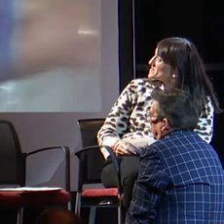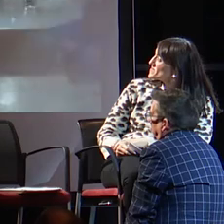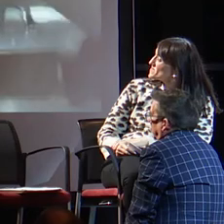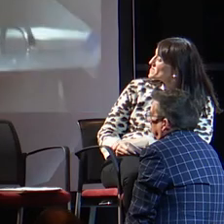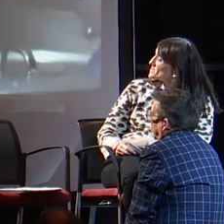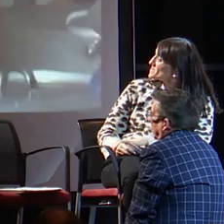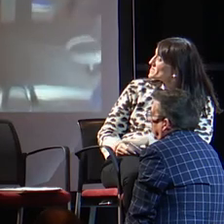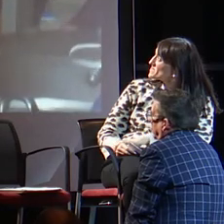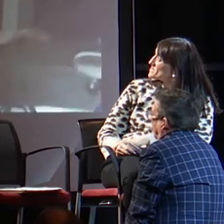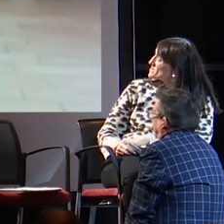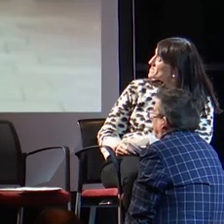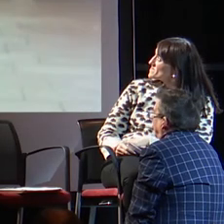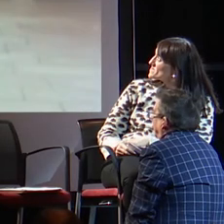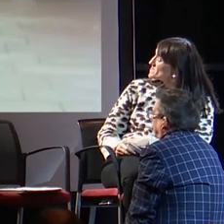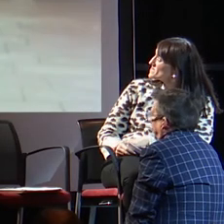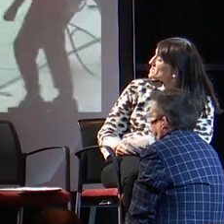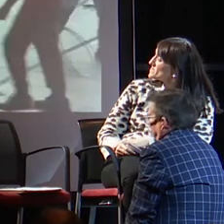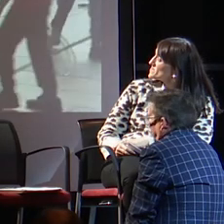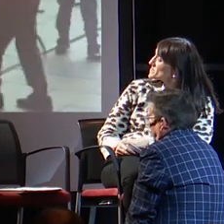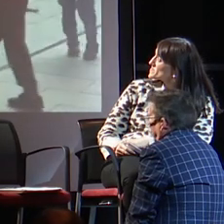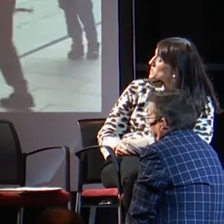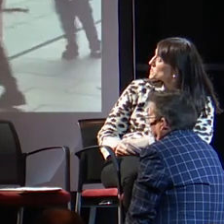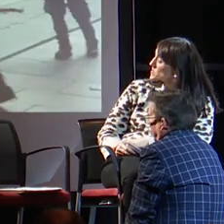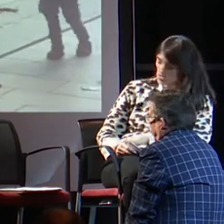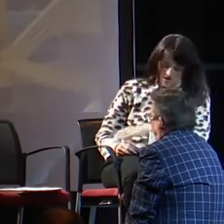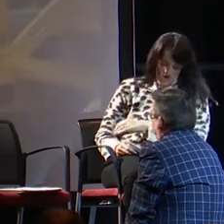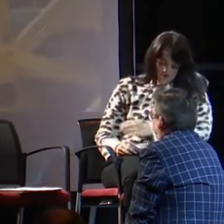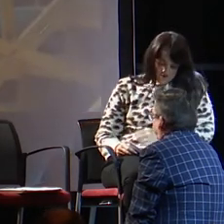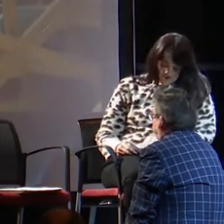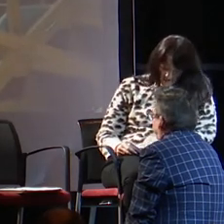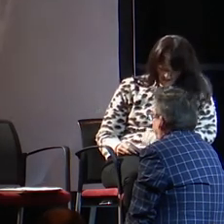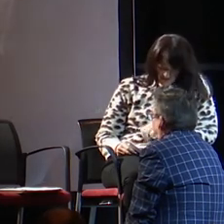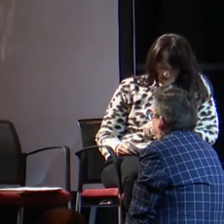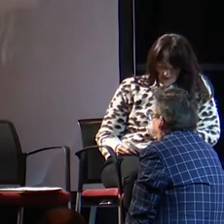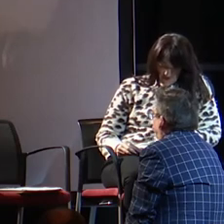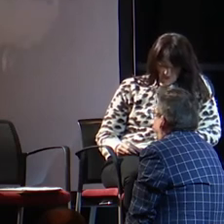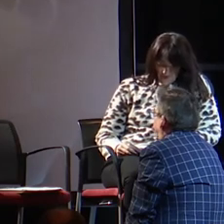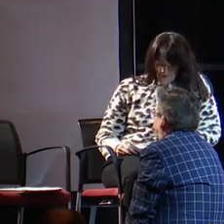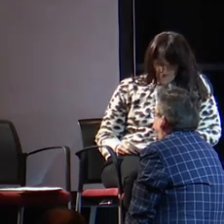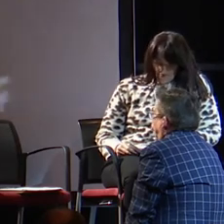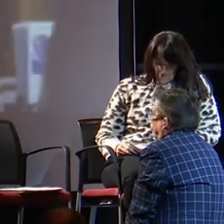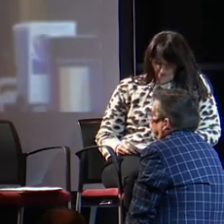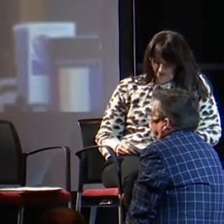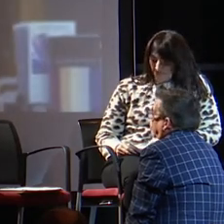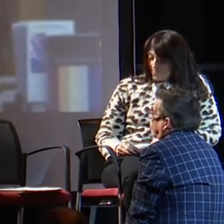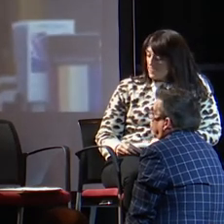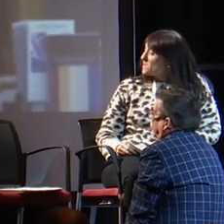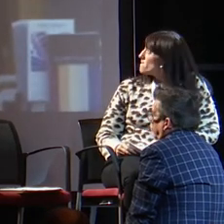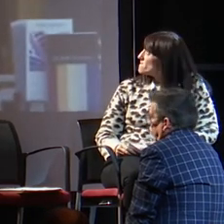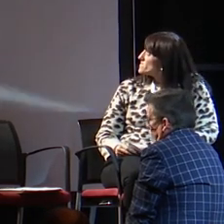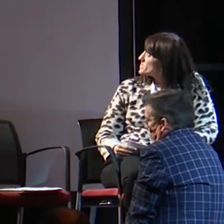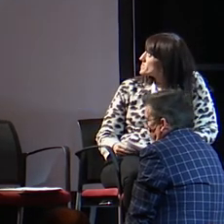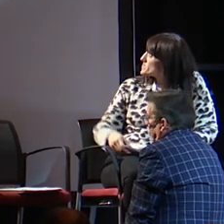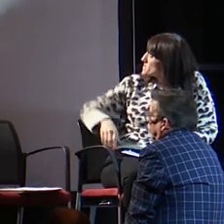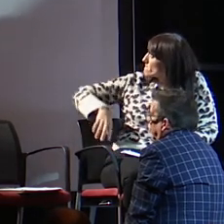Sparks curiosity and exploration and expression, and that's what we need. We need humans to be able